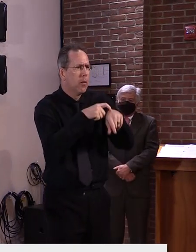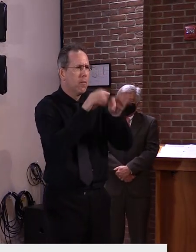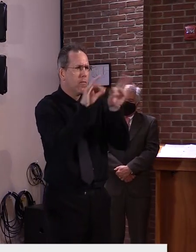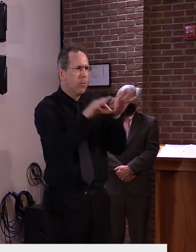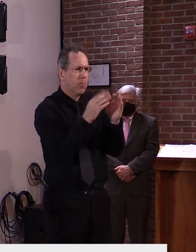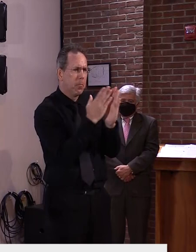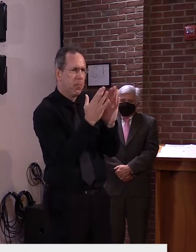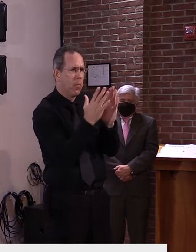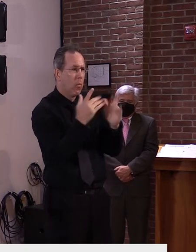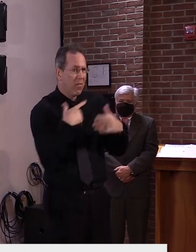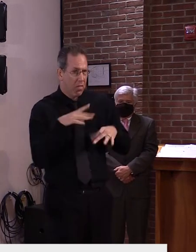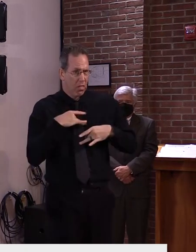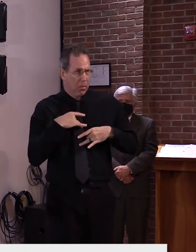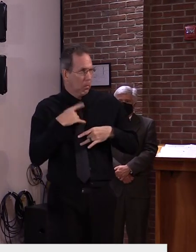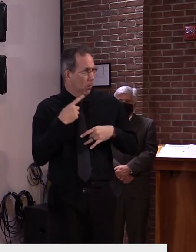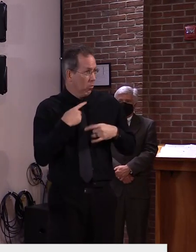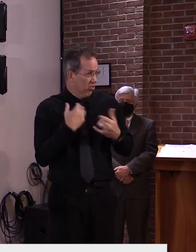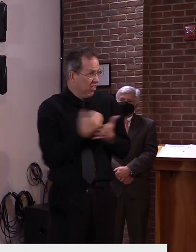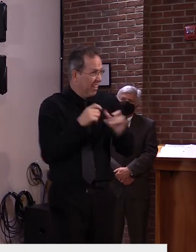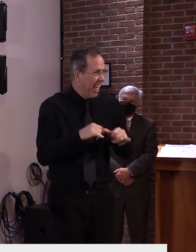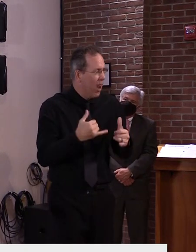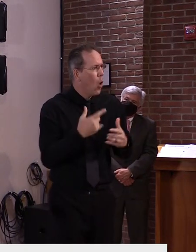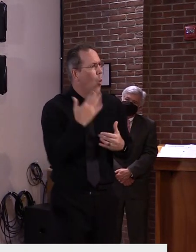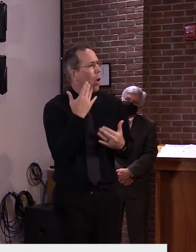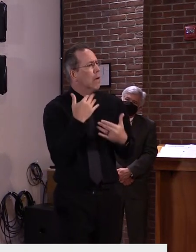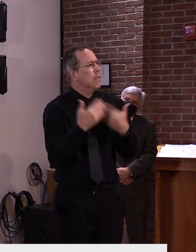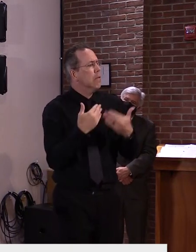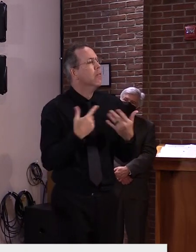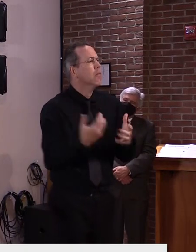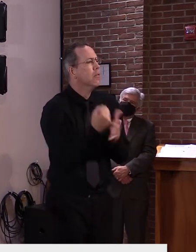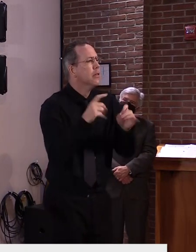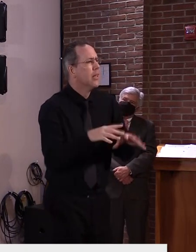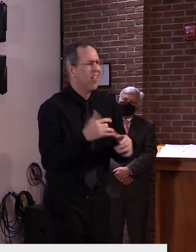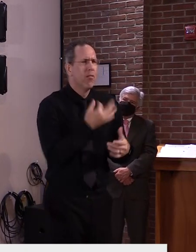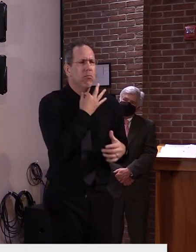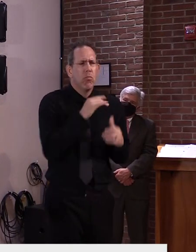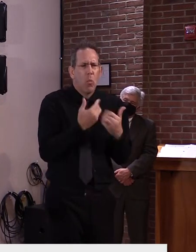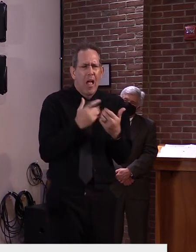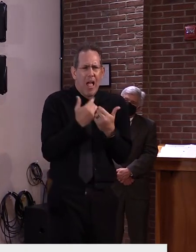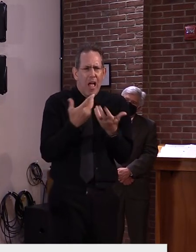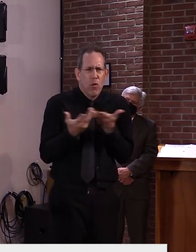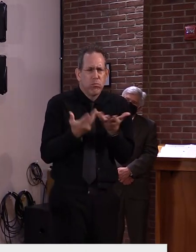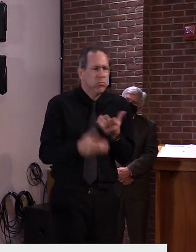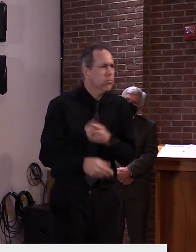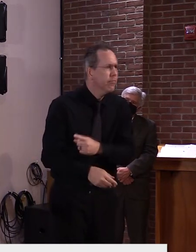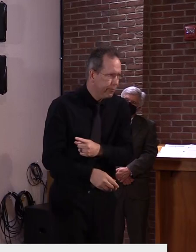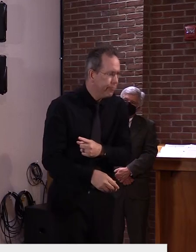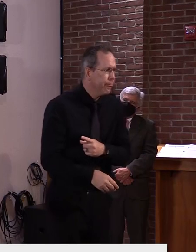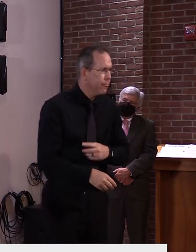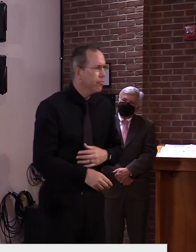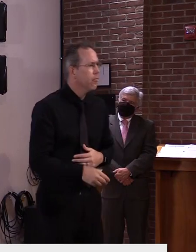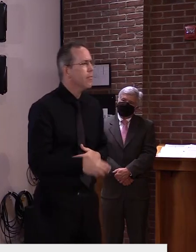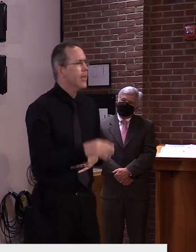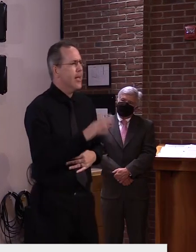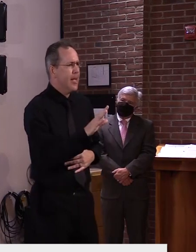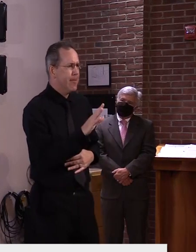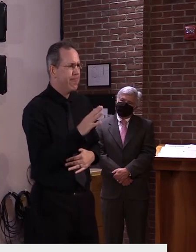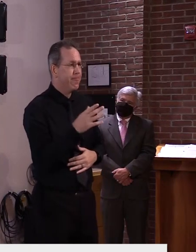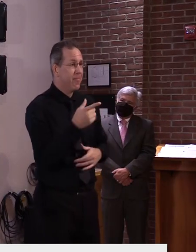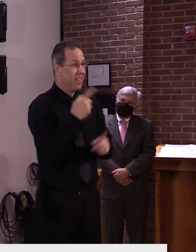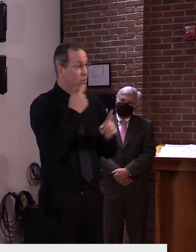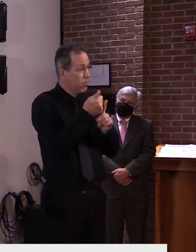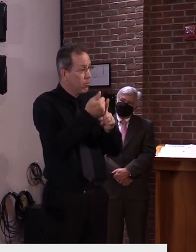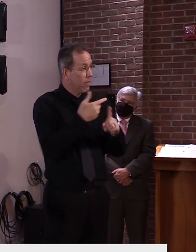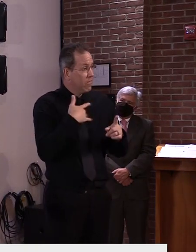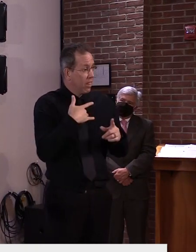and want to test, the likelihood you're going to develop symptoms would occur with most